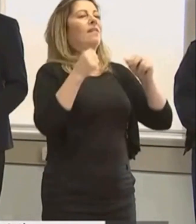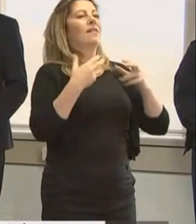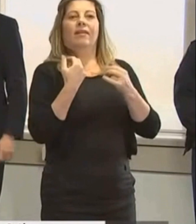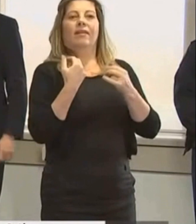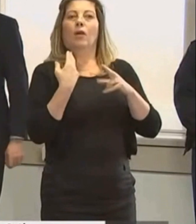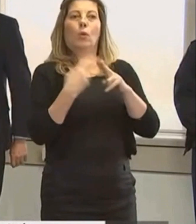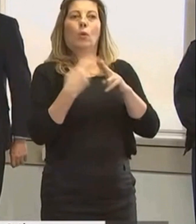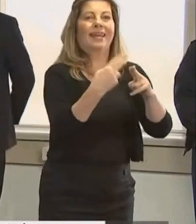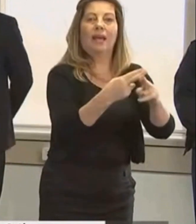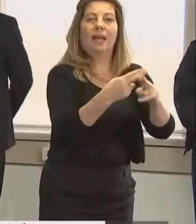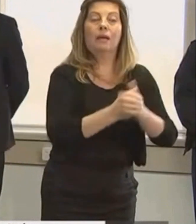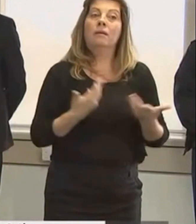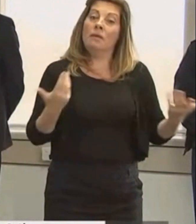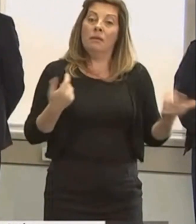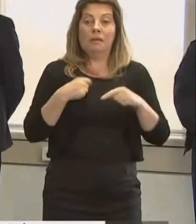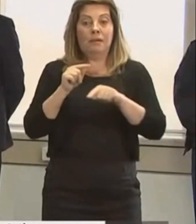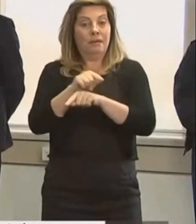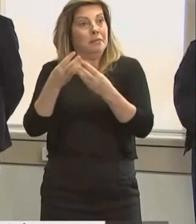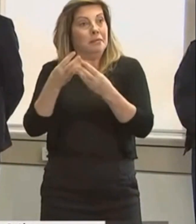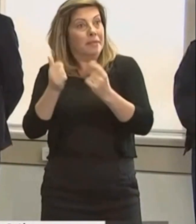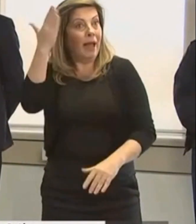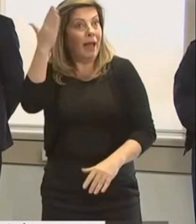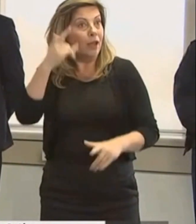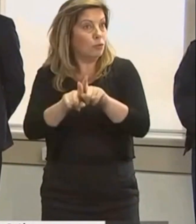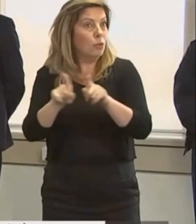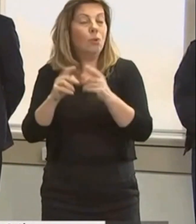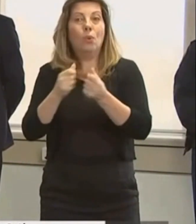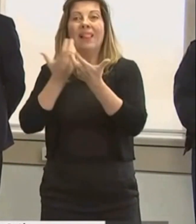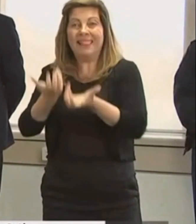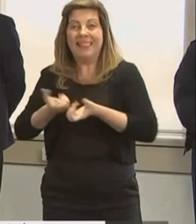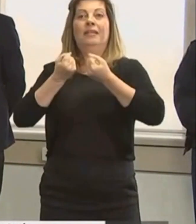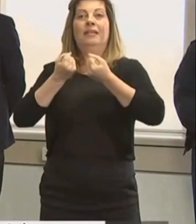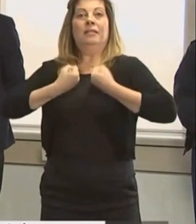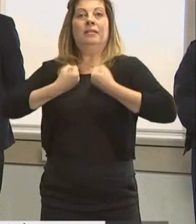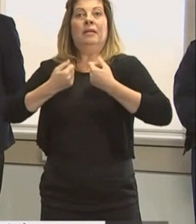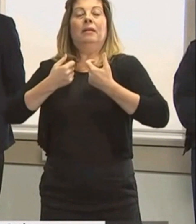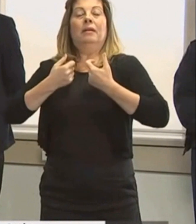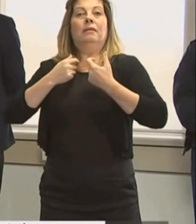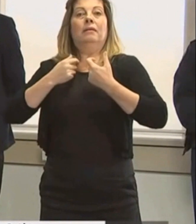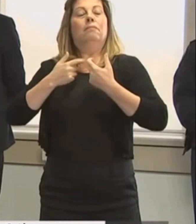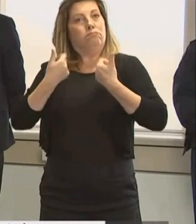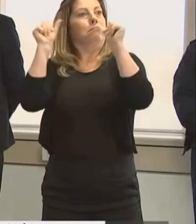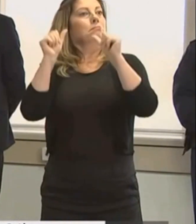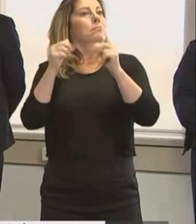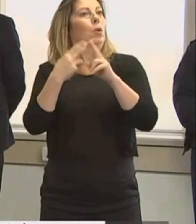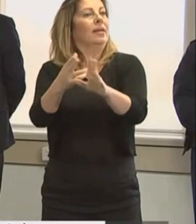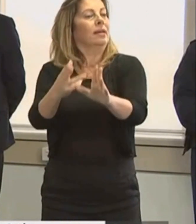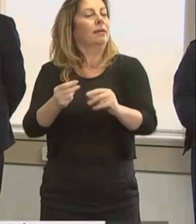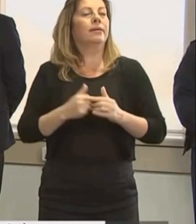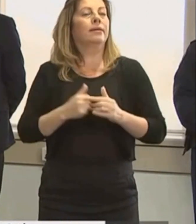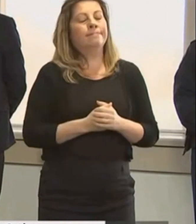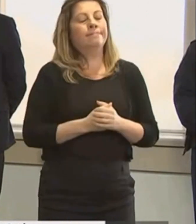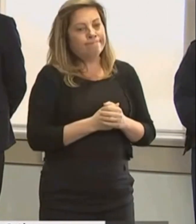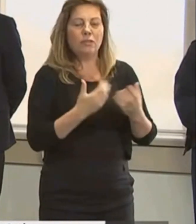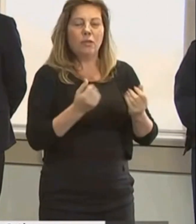and do recover in general more quickly. But anyone, adults, some